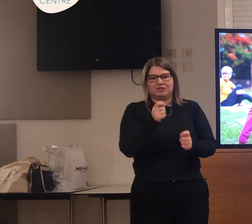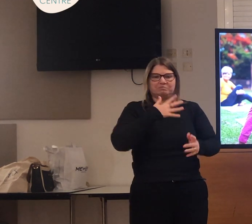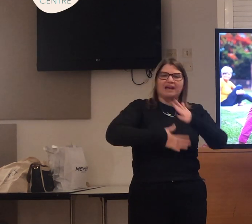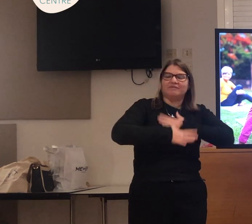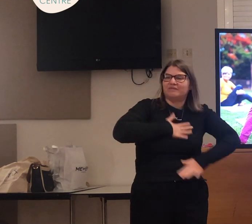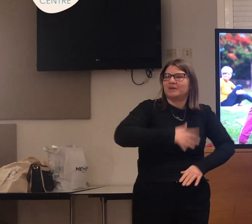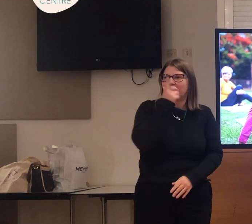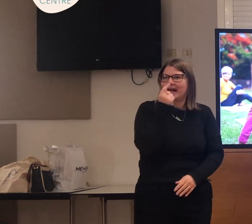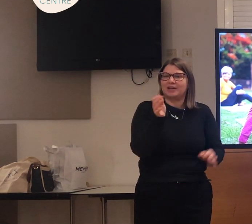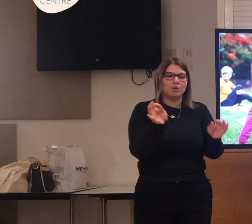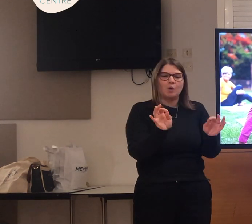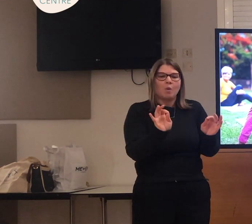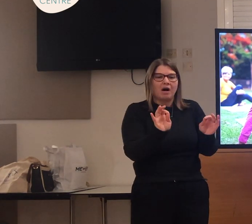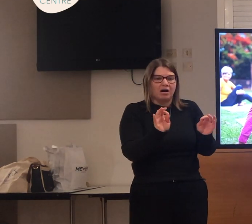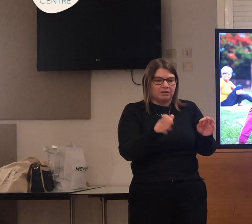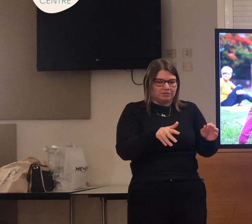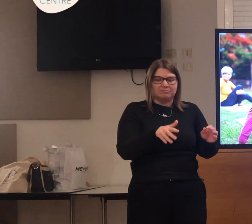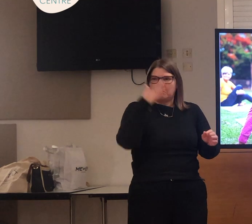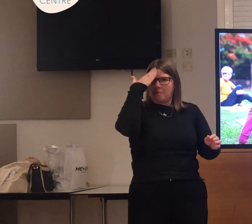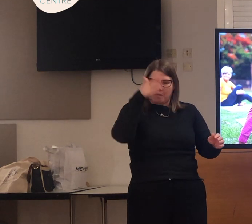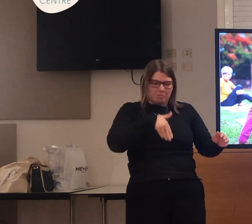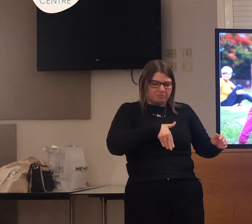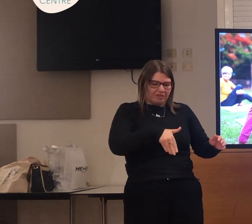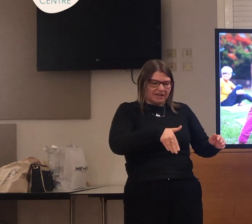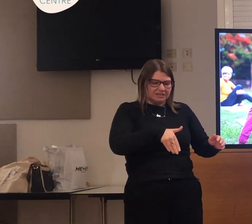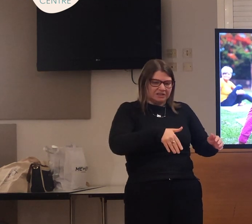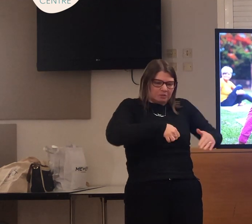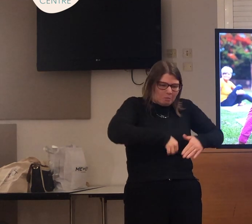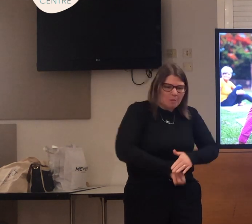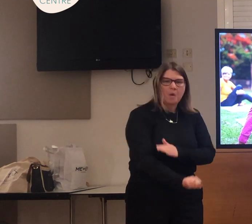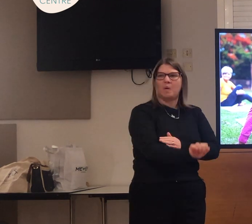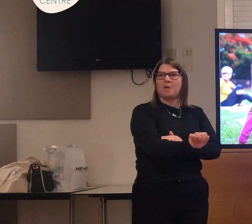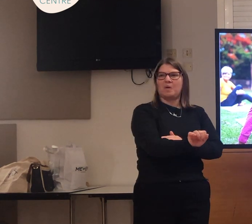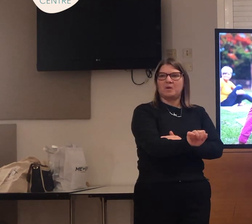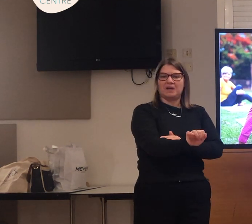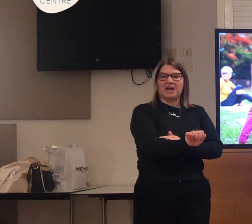Nobody was born with a preference for dairy milk.